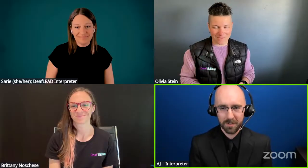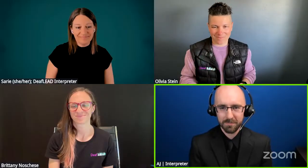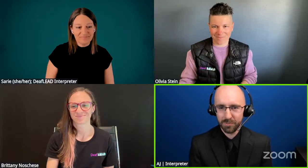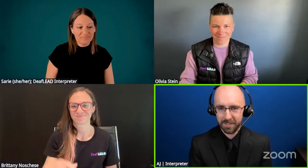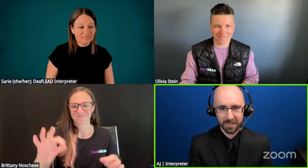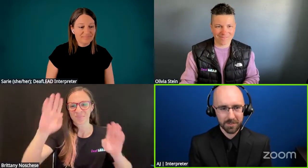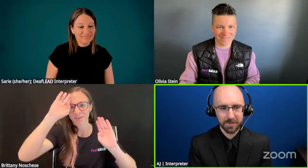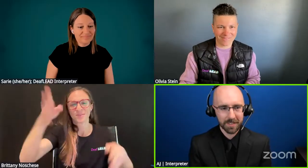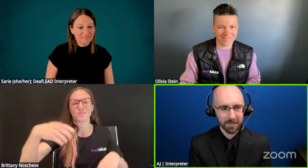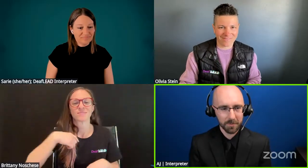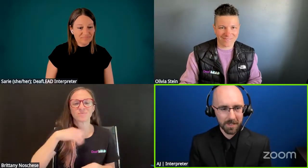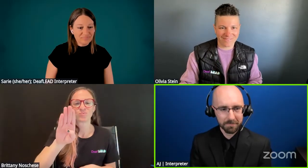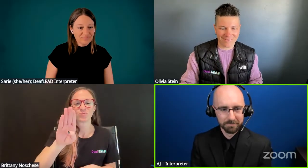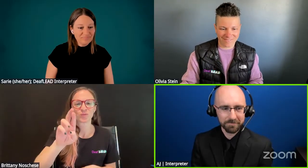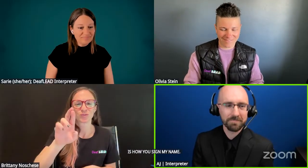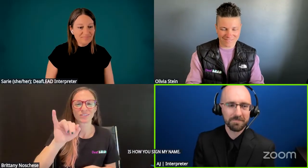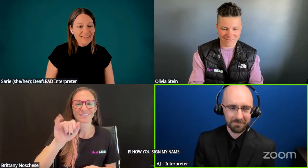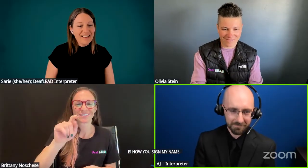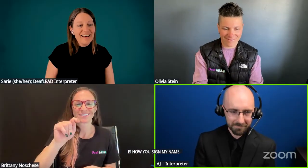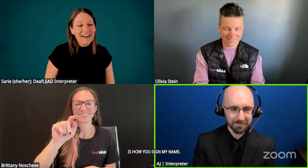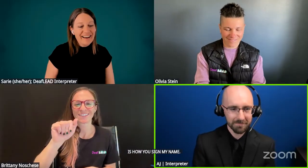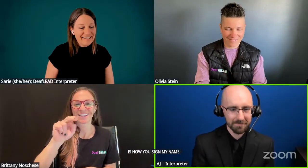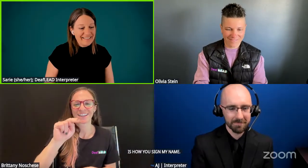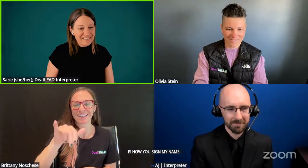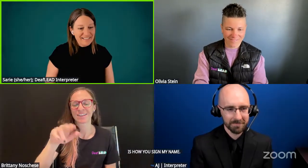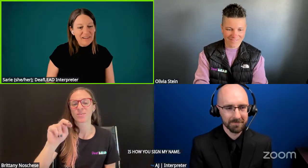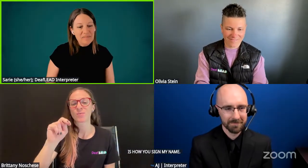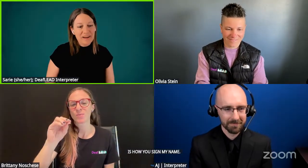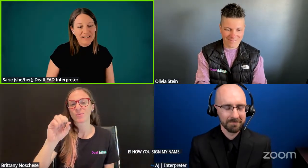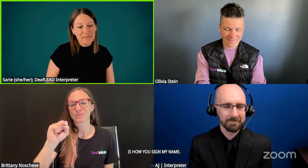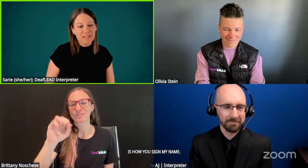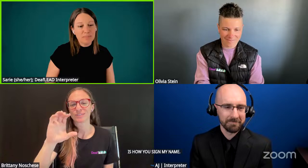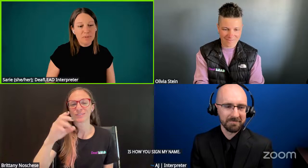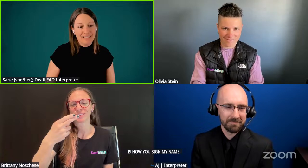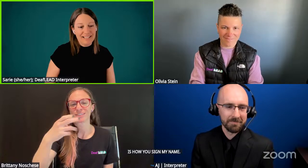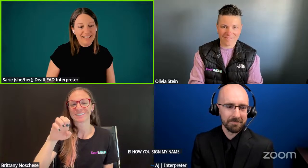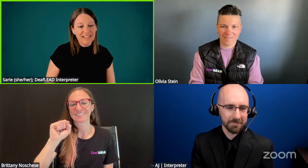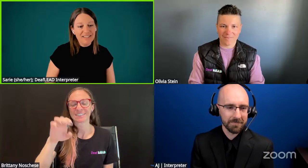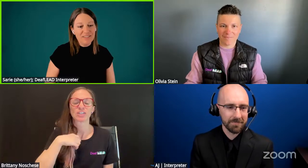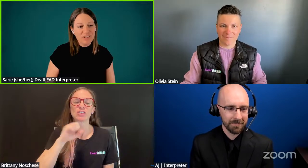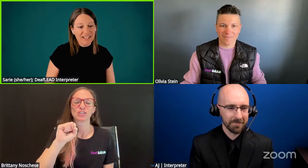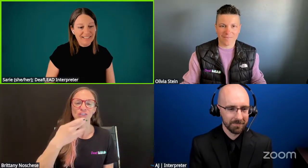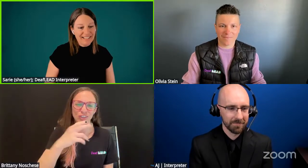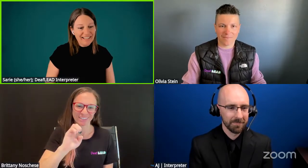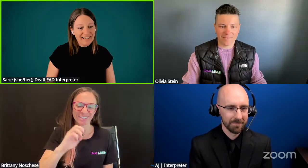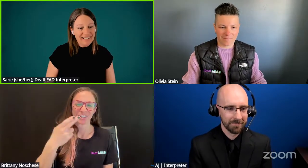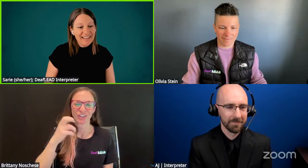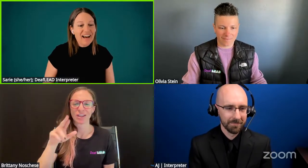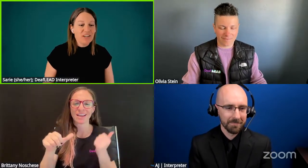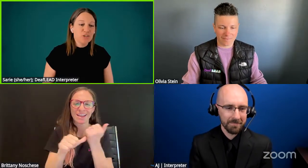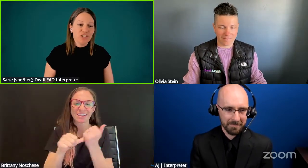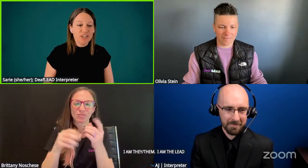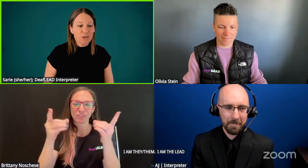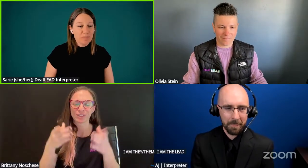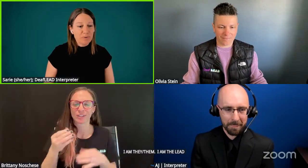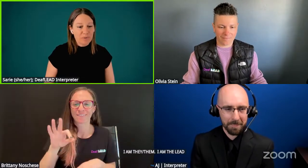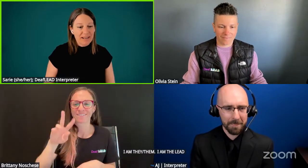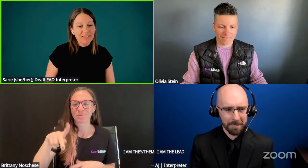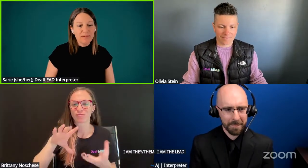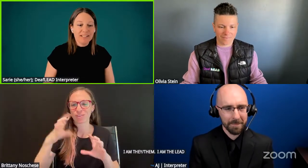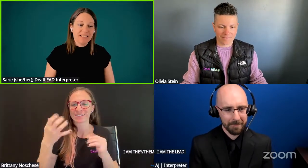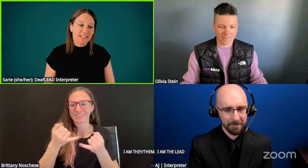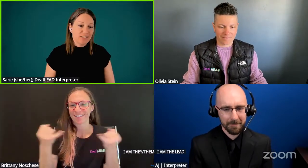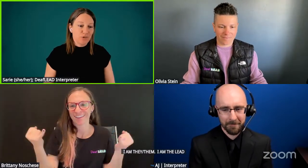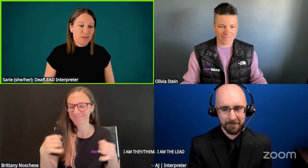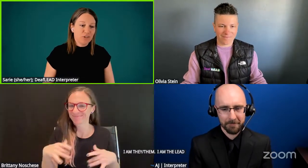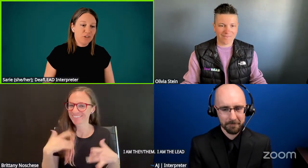as well. Brittany, I'll let you take it away. Hi there. My name is Brittany Noschese. I use she, her